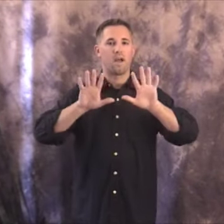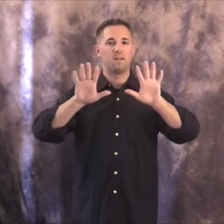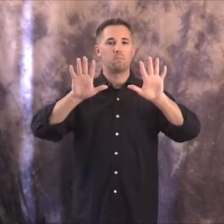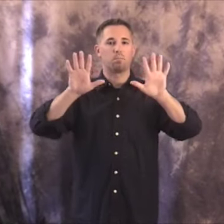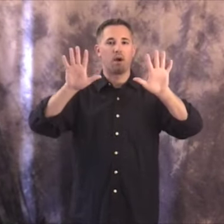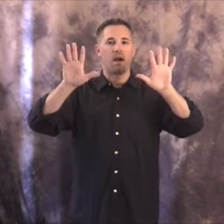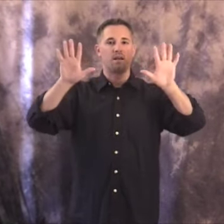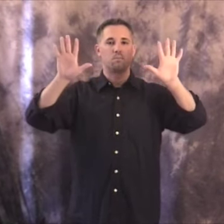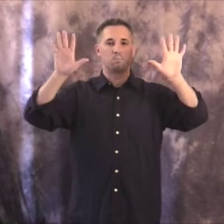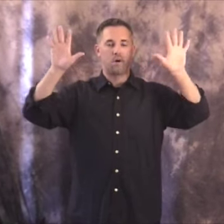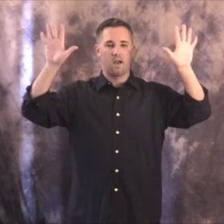Bright, bright, bright.